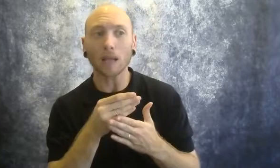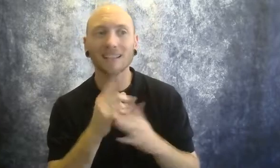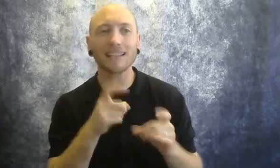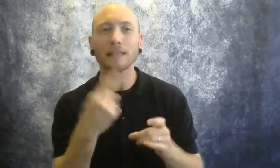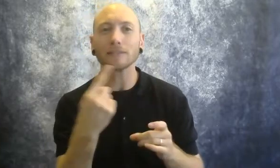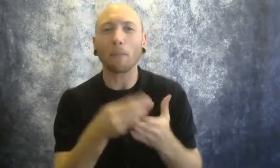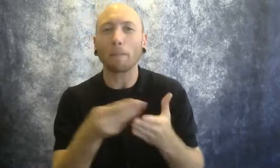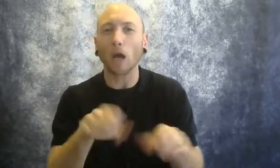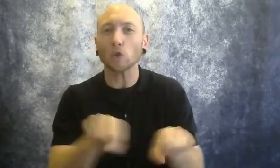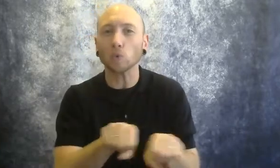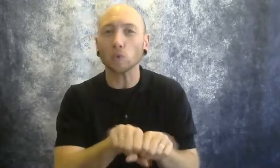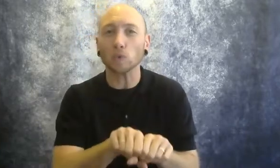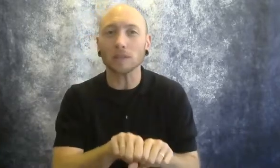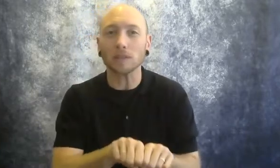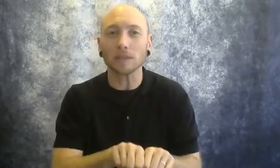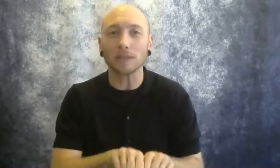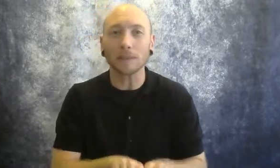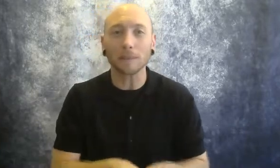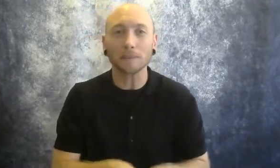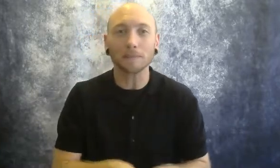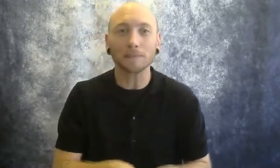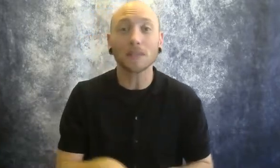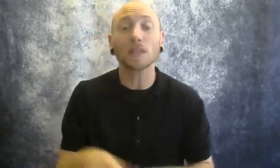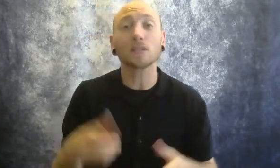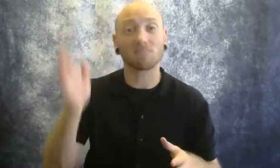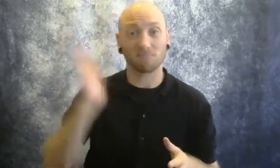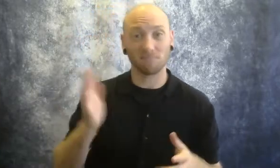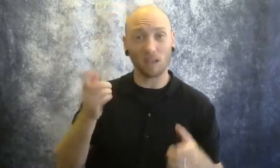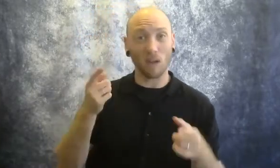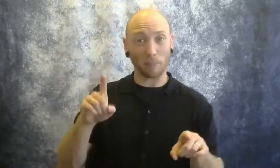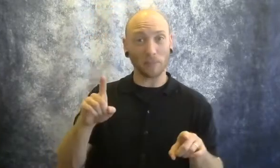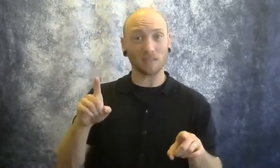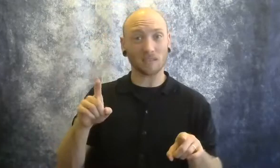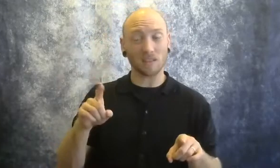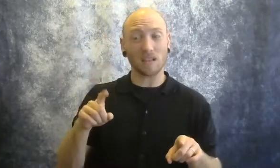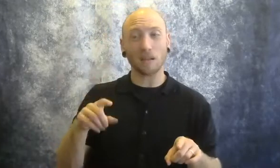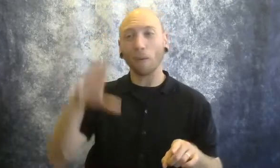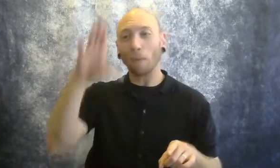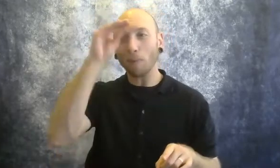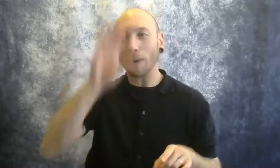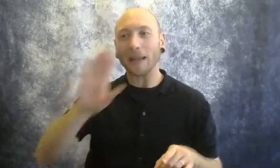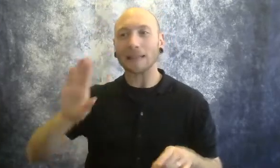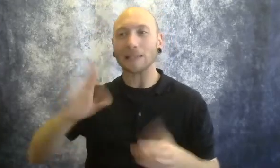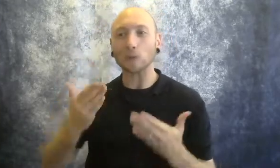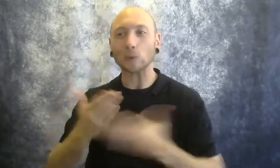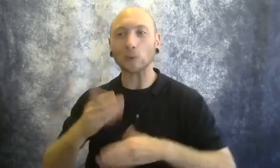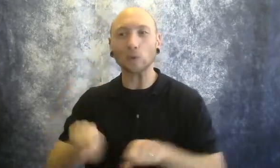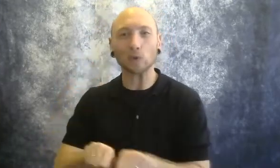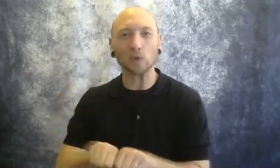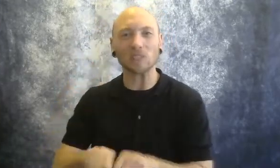somebody a pair of shoes, because when times were hard, I put a boy's new shoes in a lake and ruined them.